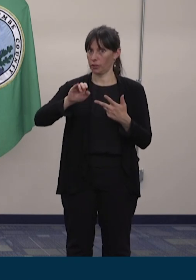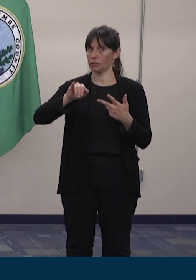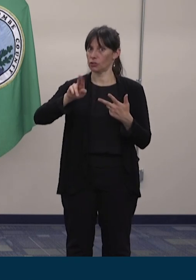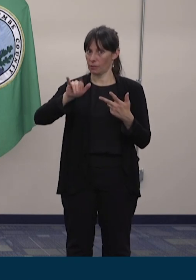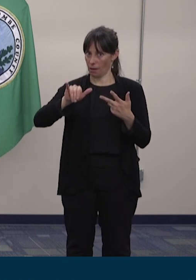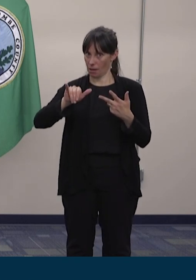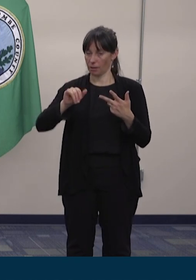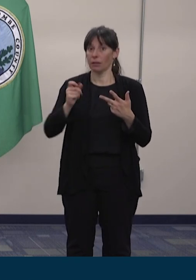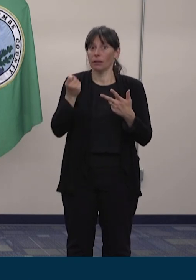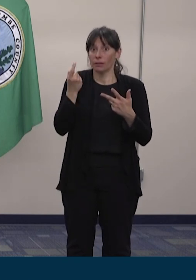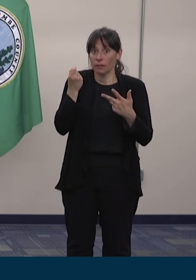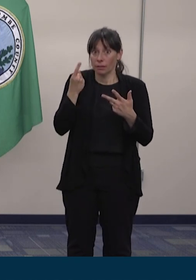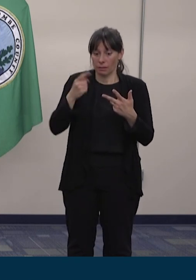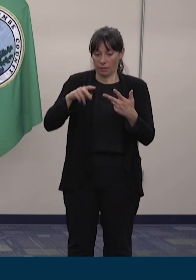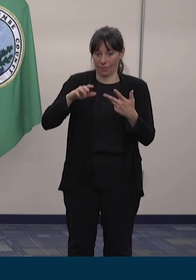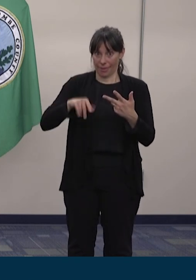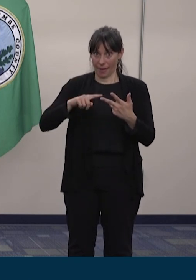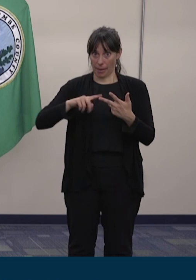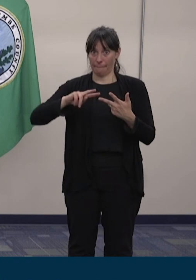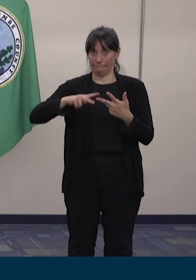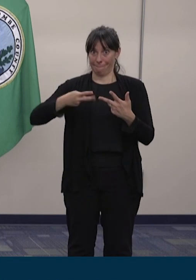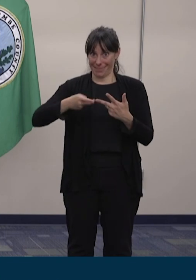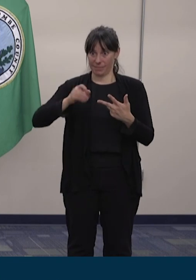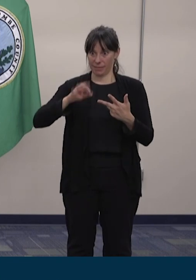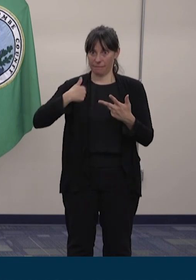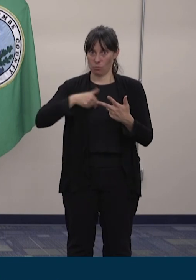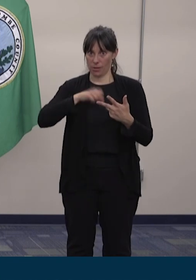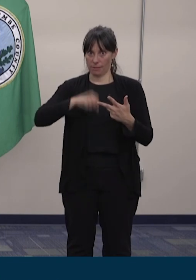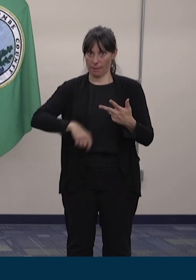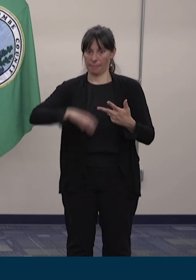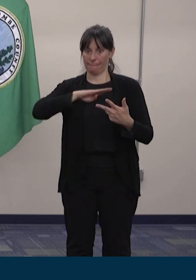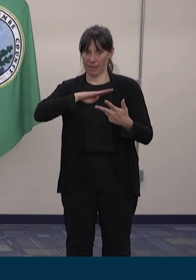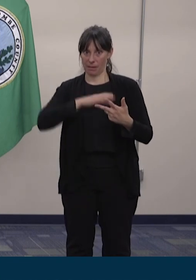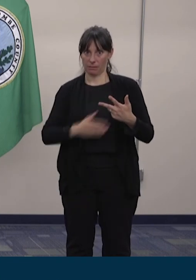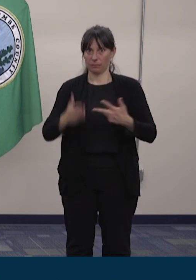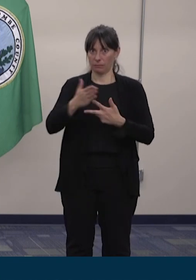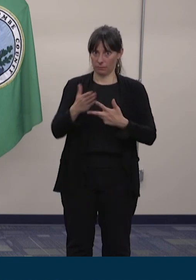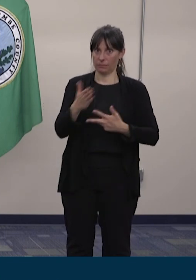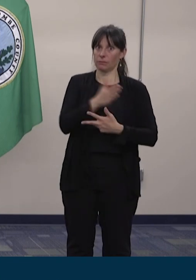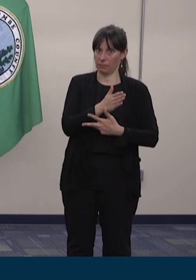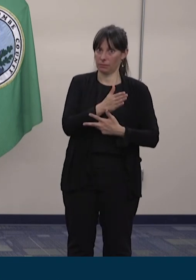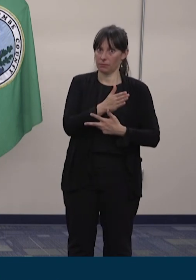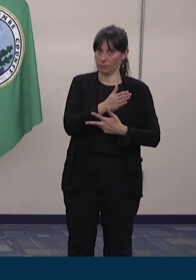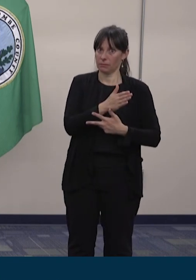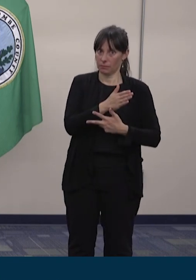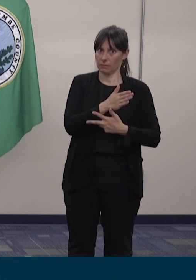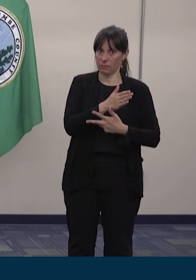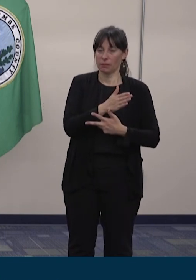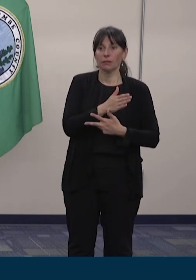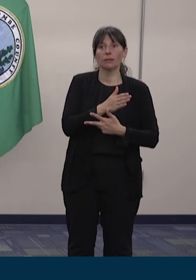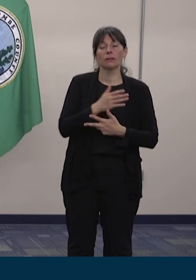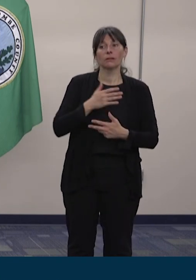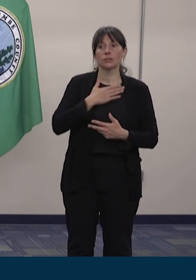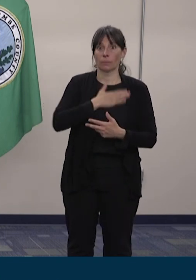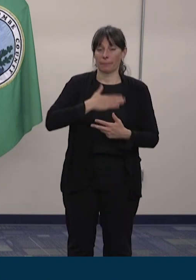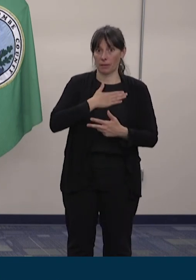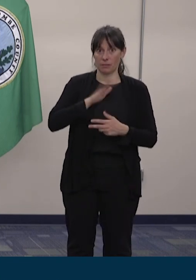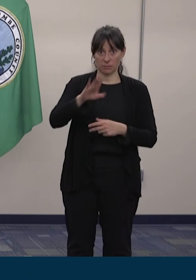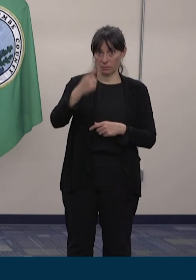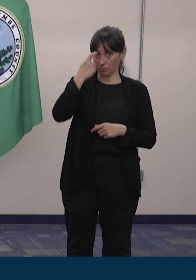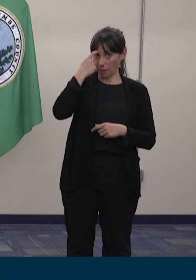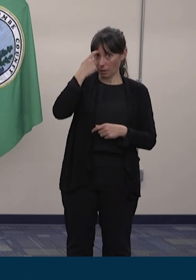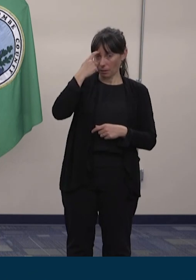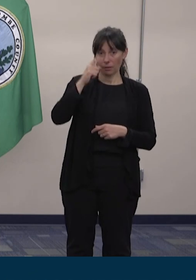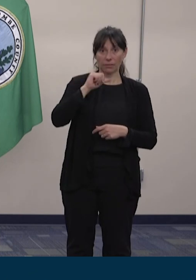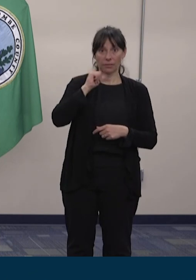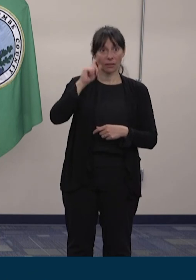put in place in regards to Y metrics estamos and data tratando trends. de hacer estas So reaperturas everyone should be in the dependiendo a los mindset métricos y a los that datos. reopening is not a